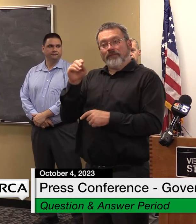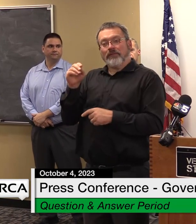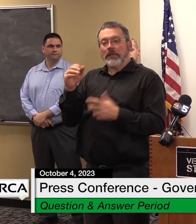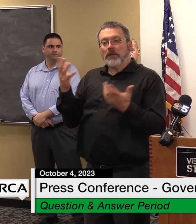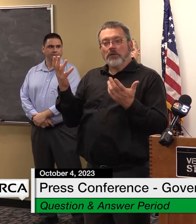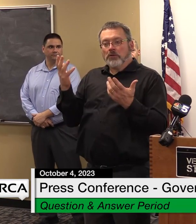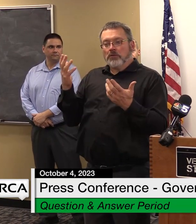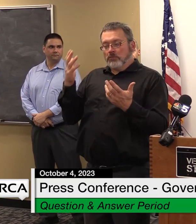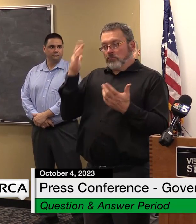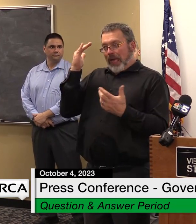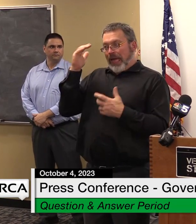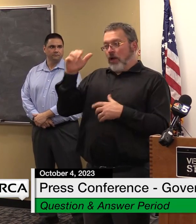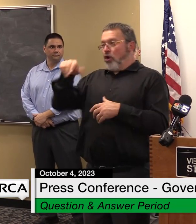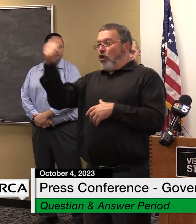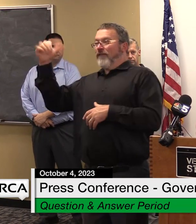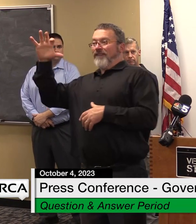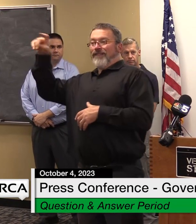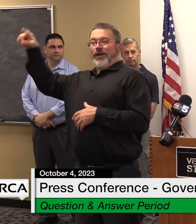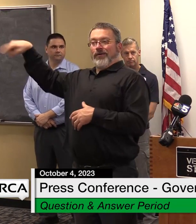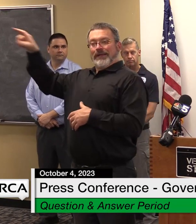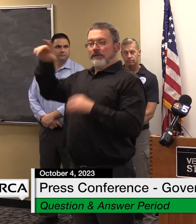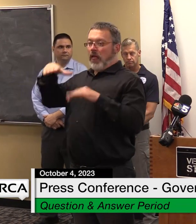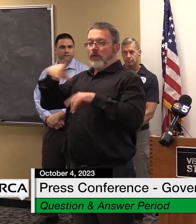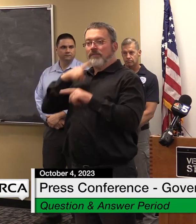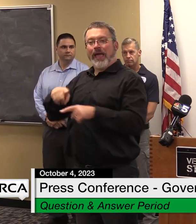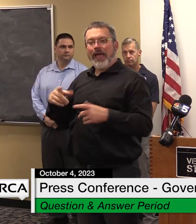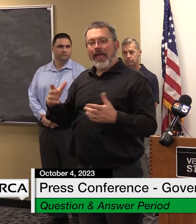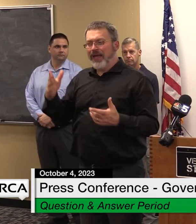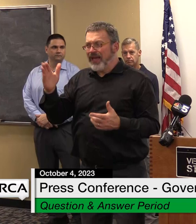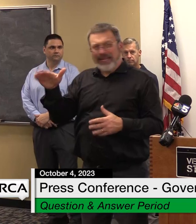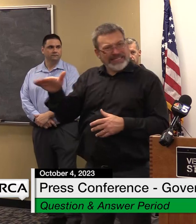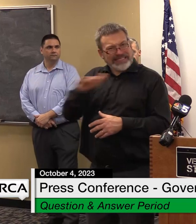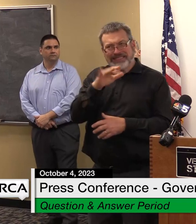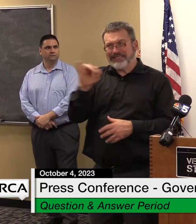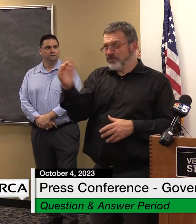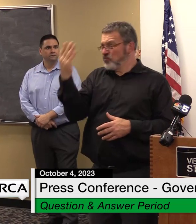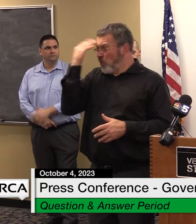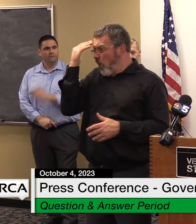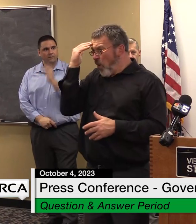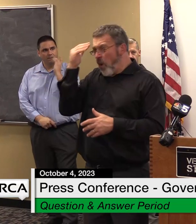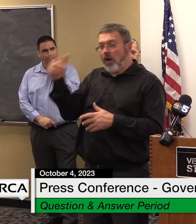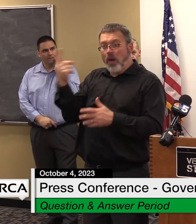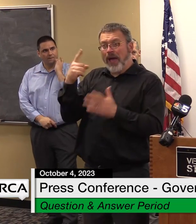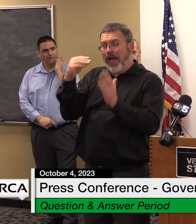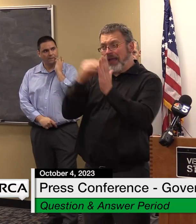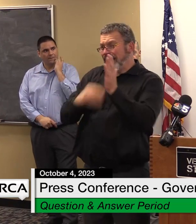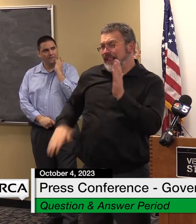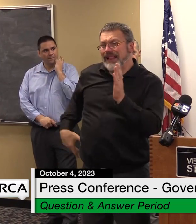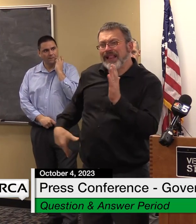Thank you. That's why it's really important if you know someone who doesn't have heat and if they haven't filled out the